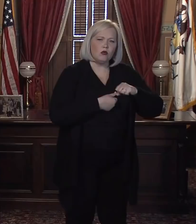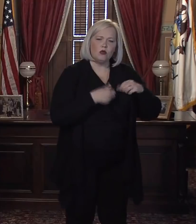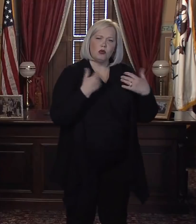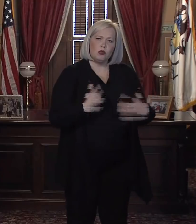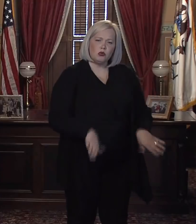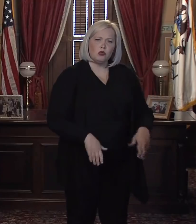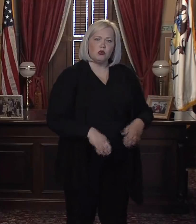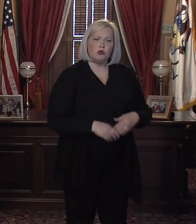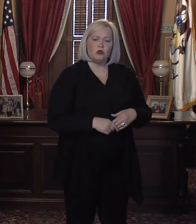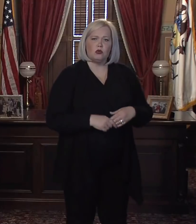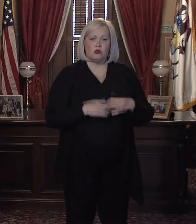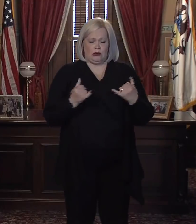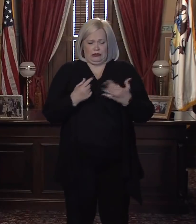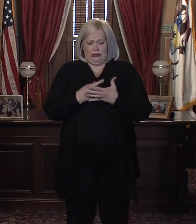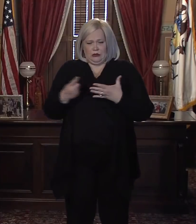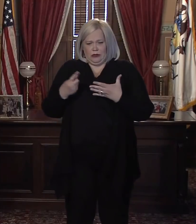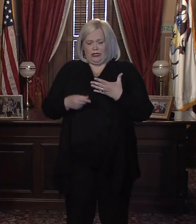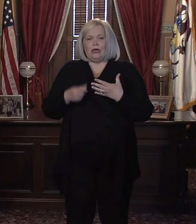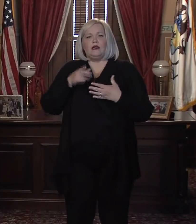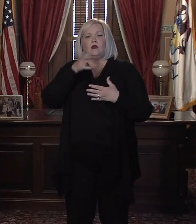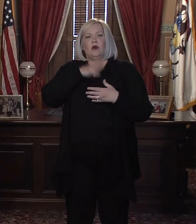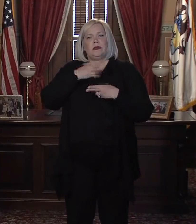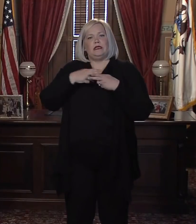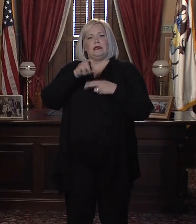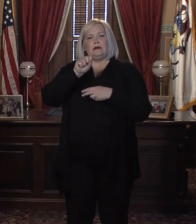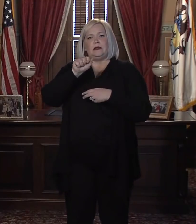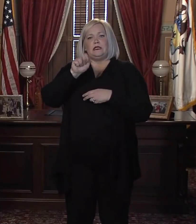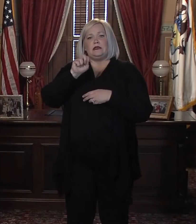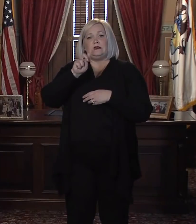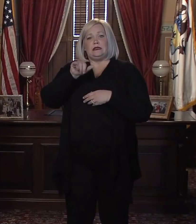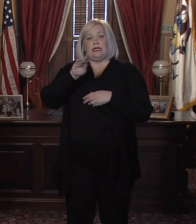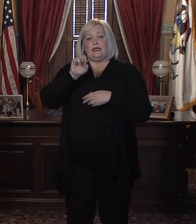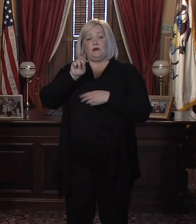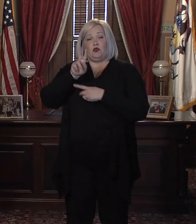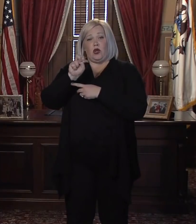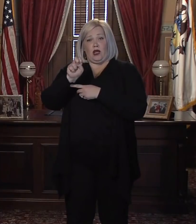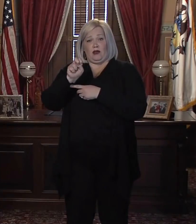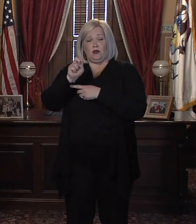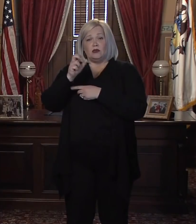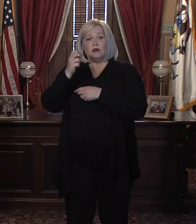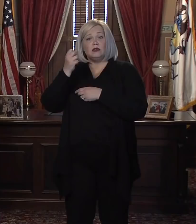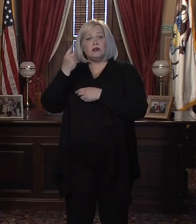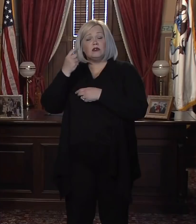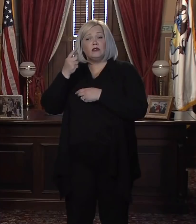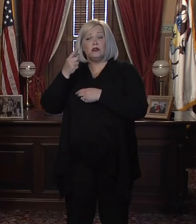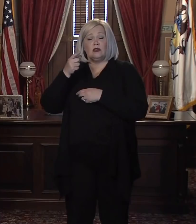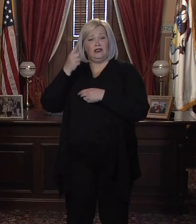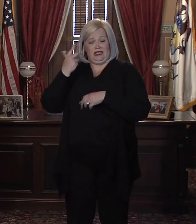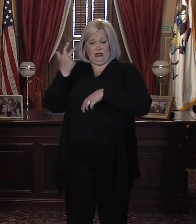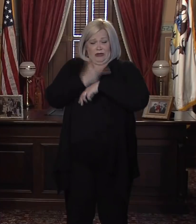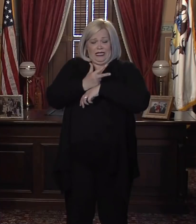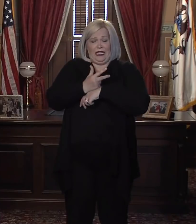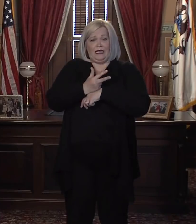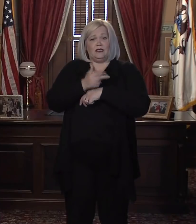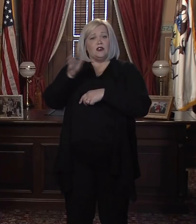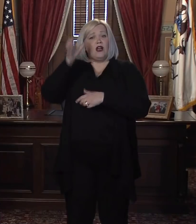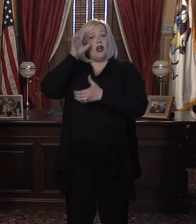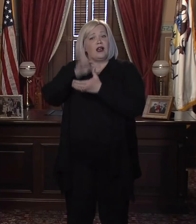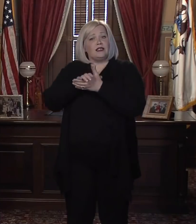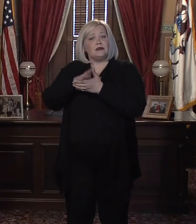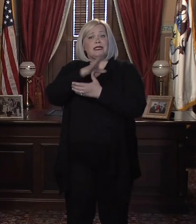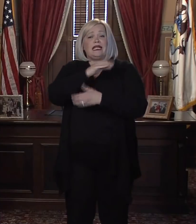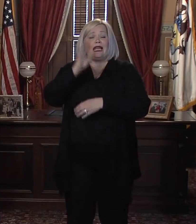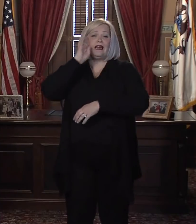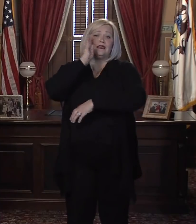the newspaper this weekend about a woman named Sandy Brown who in just 3 days lost her husband and her son. She wasn't